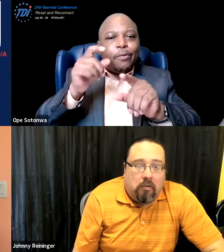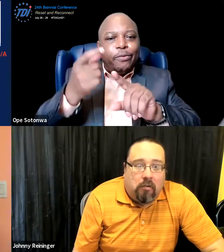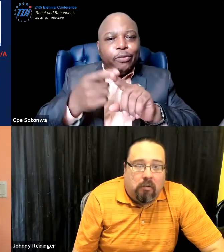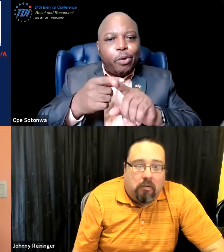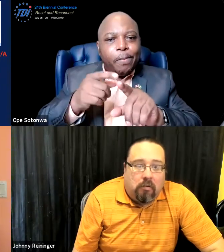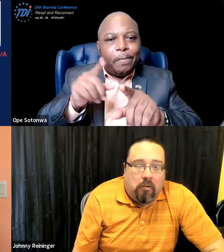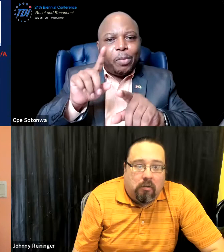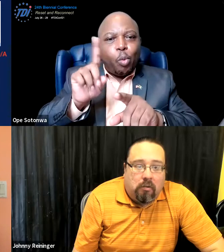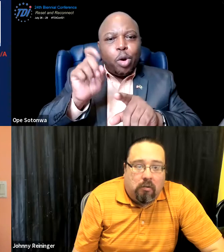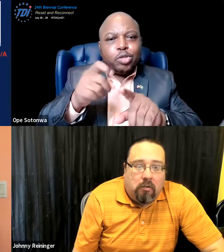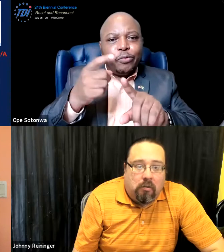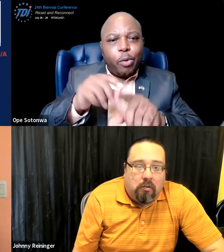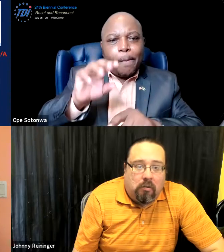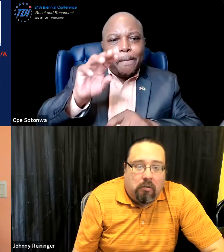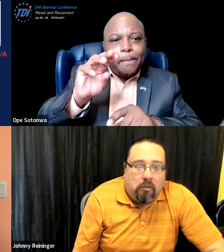Yeah, this is